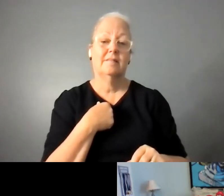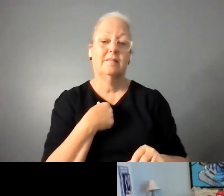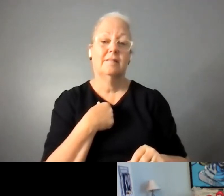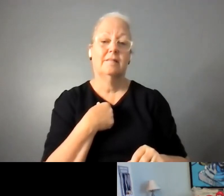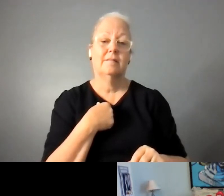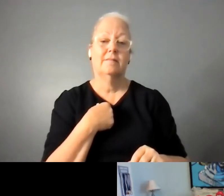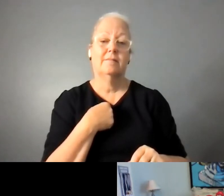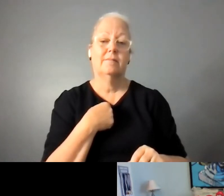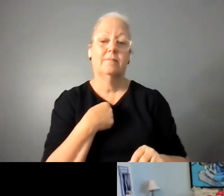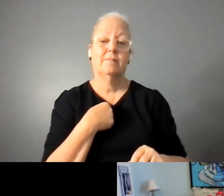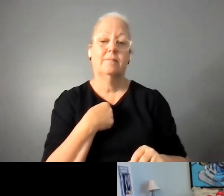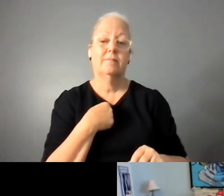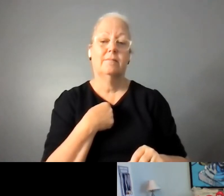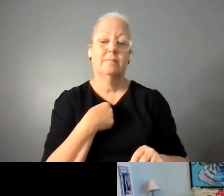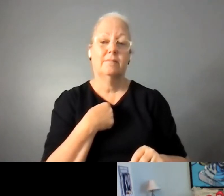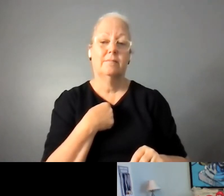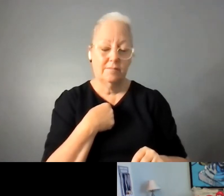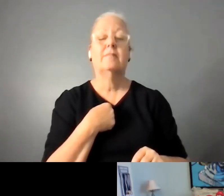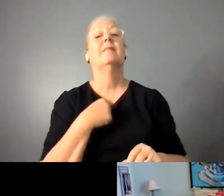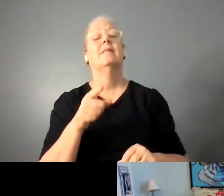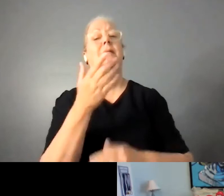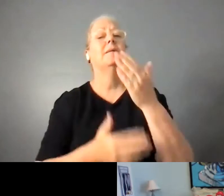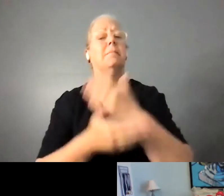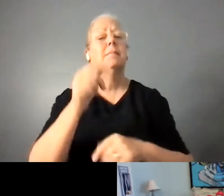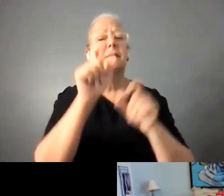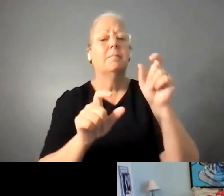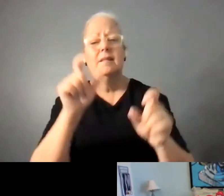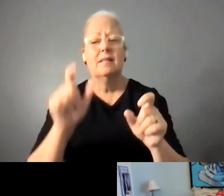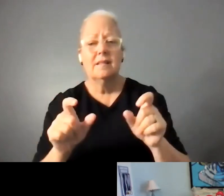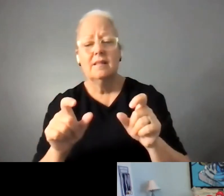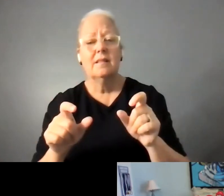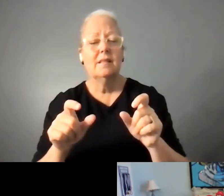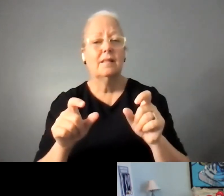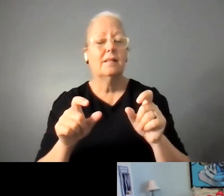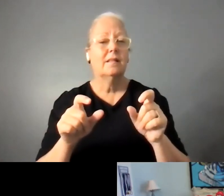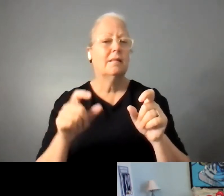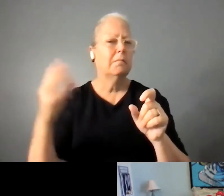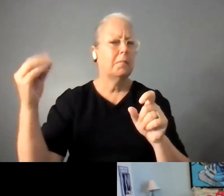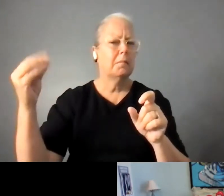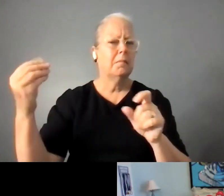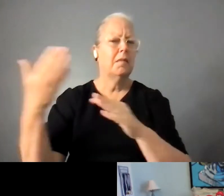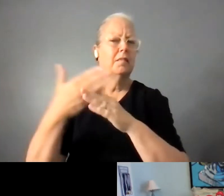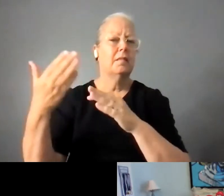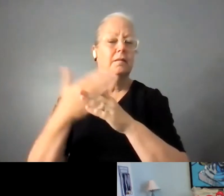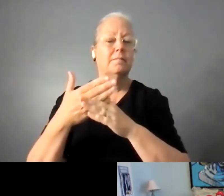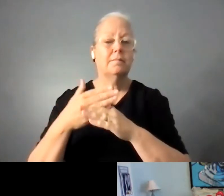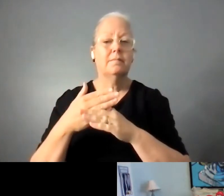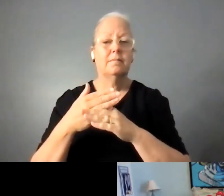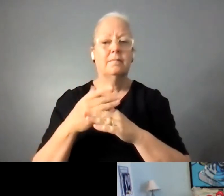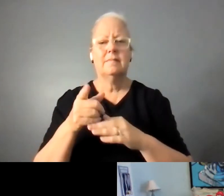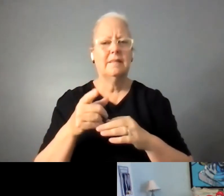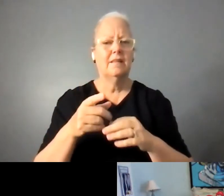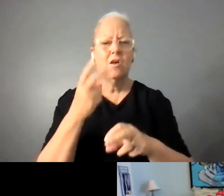the people with disability can have risk. I'm sorry, but there's interference. There's two channels at the same time. I'm difficult for me to